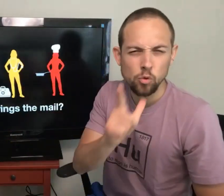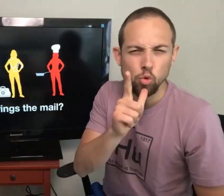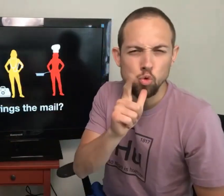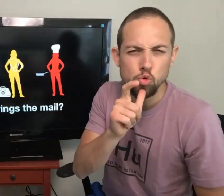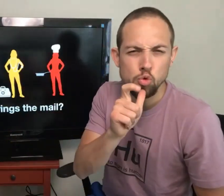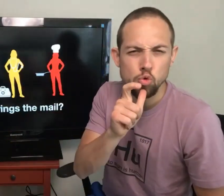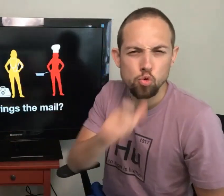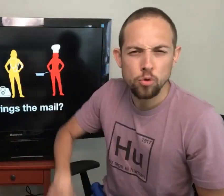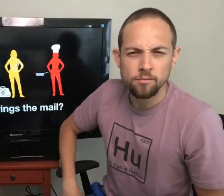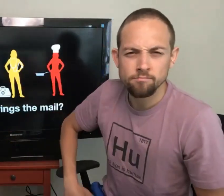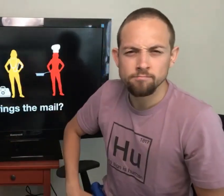brows, tilt our head forward.